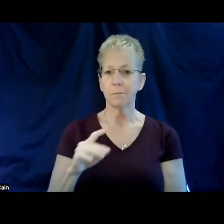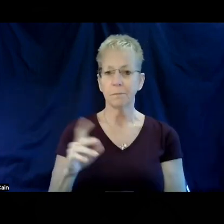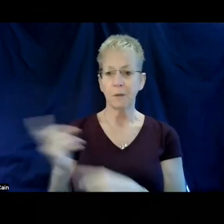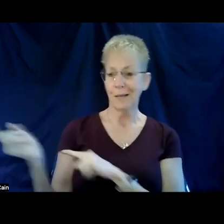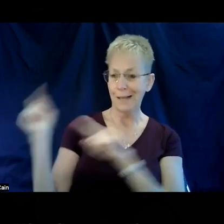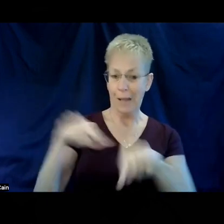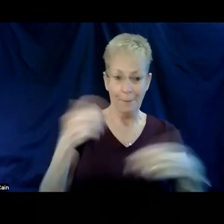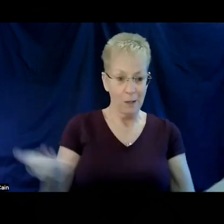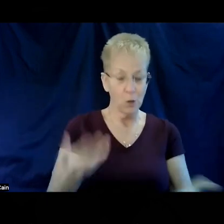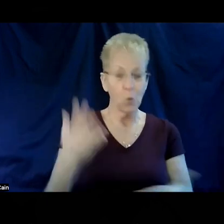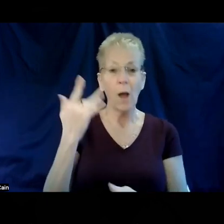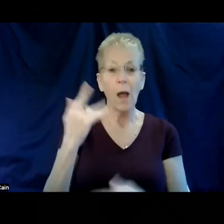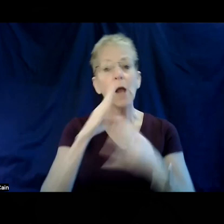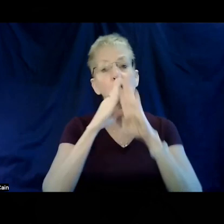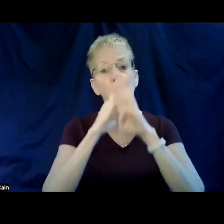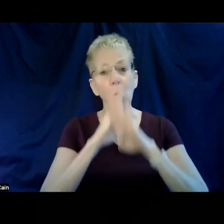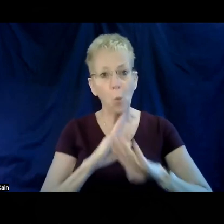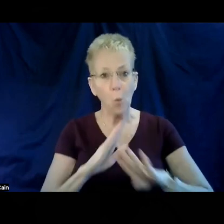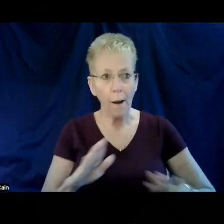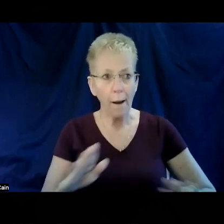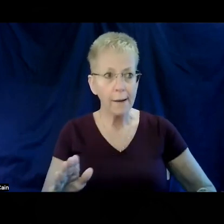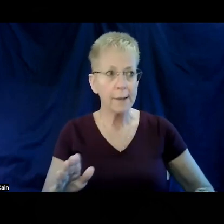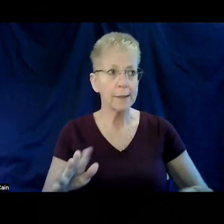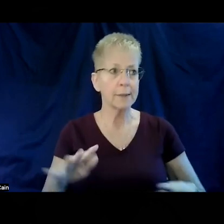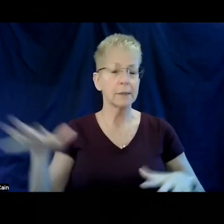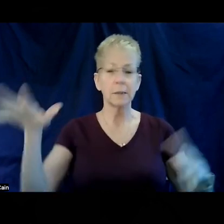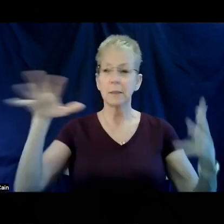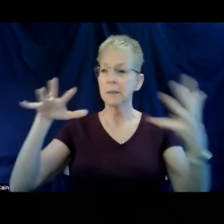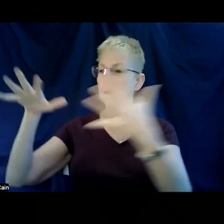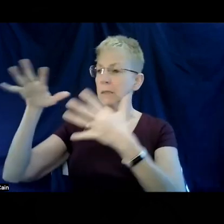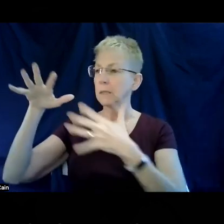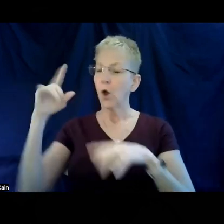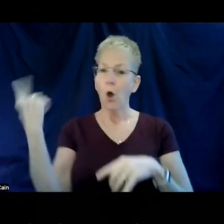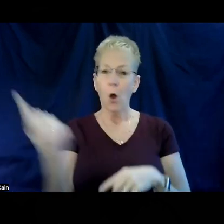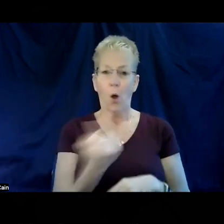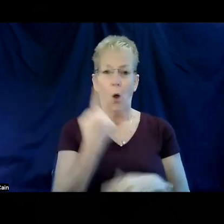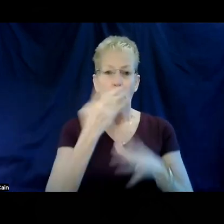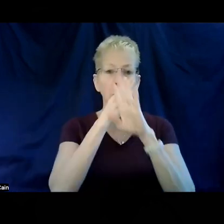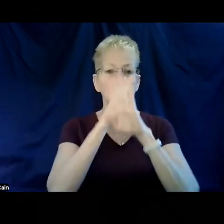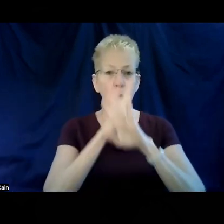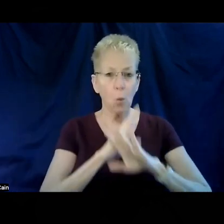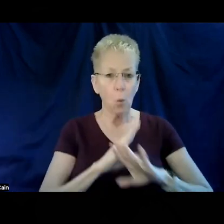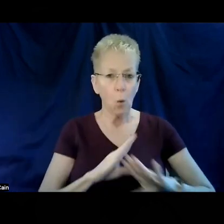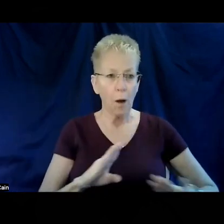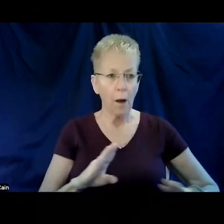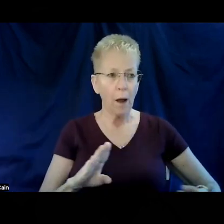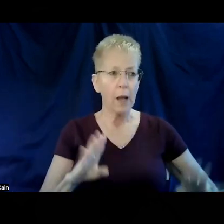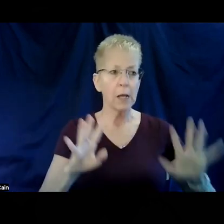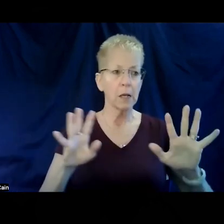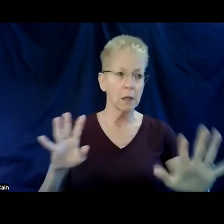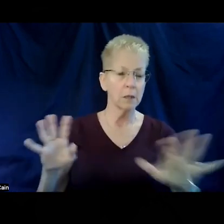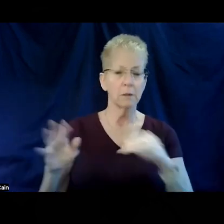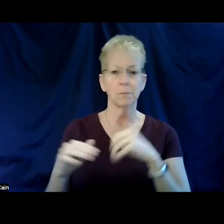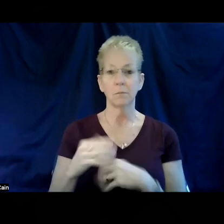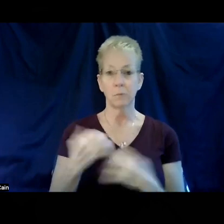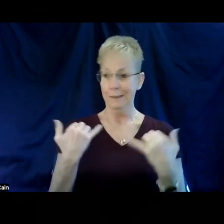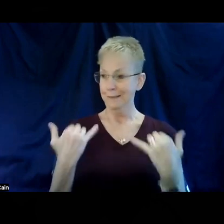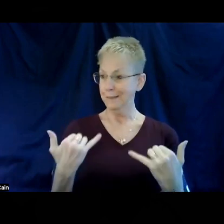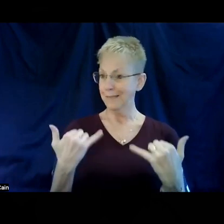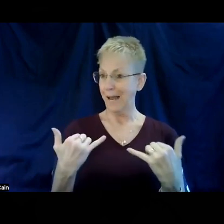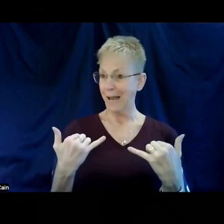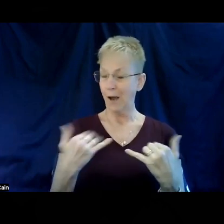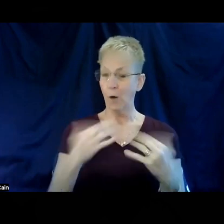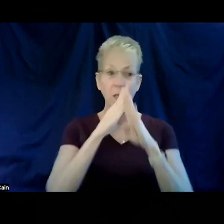quiet that had never settled over the blasted ground of no man's land in the last war. Now, his